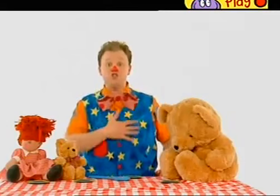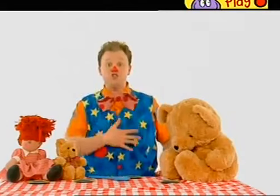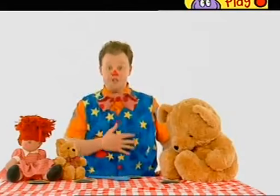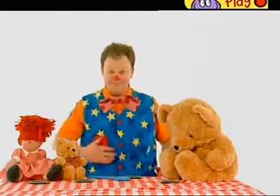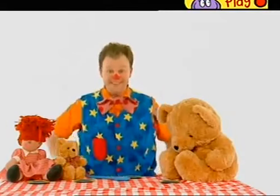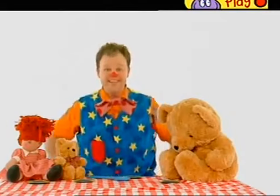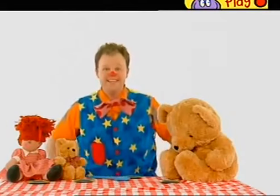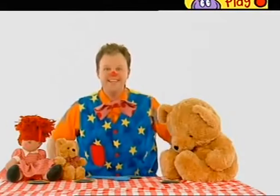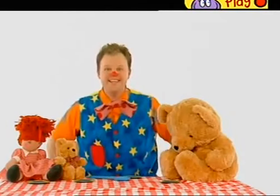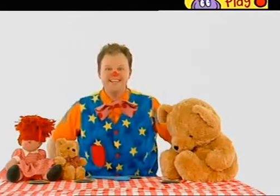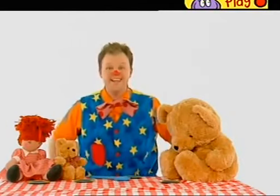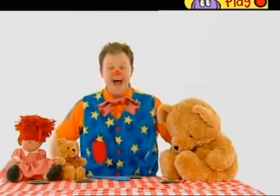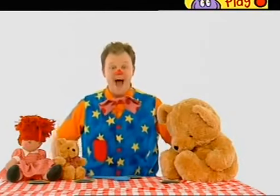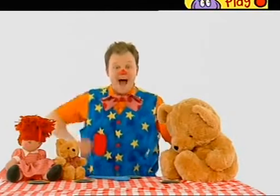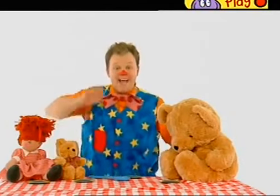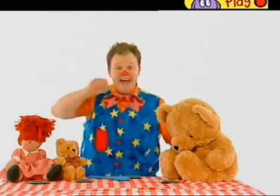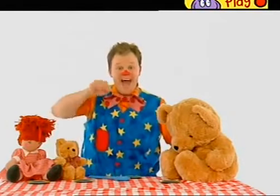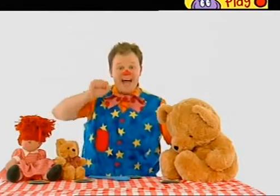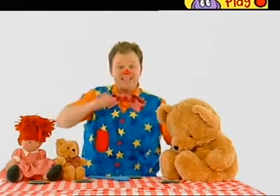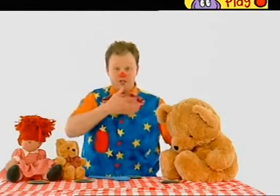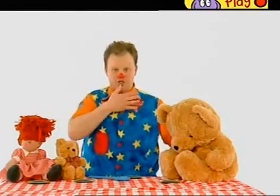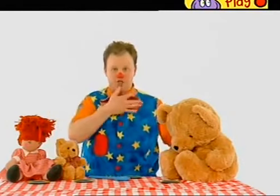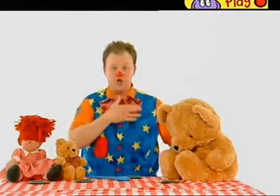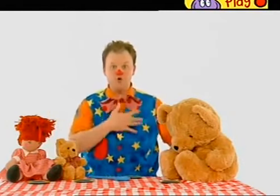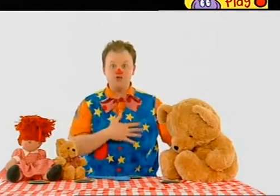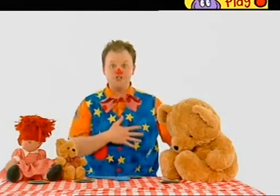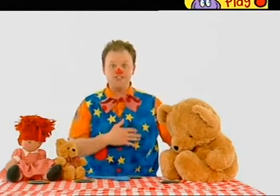Juice. Juice, Mr. Tumble? Yes, juice.